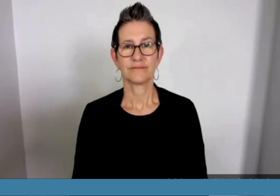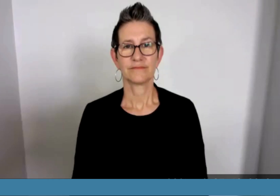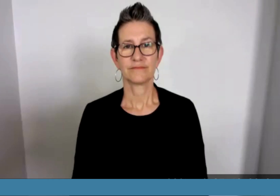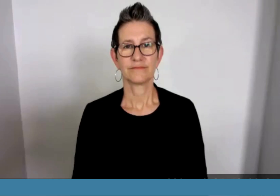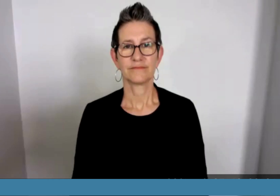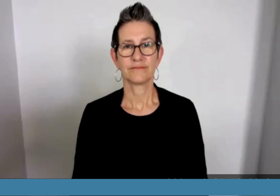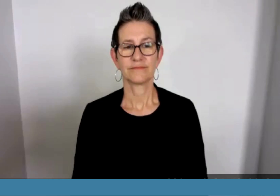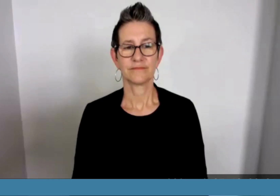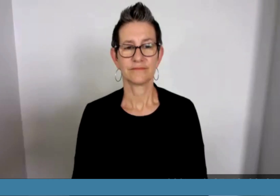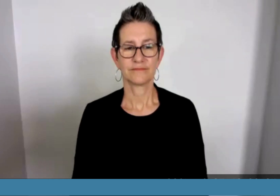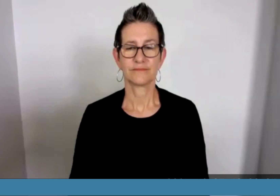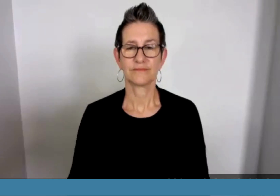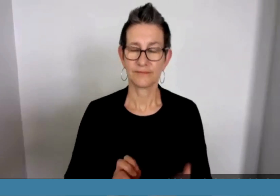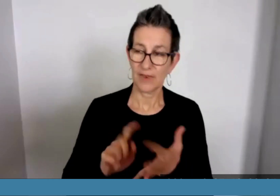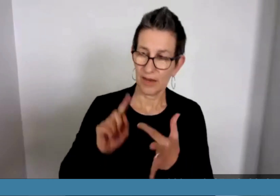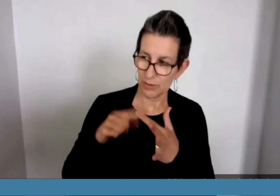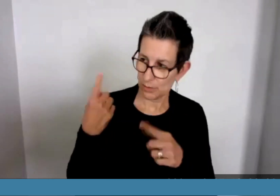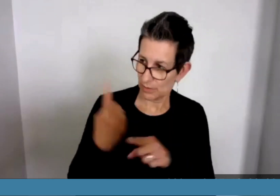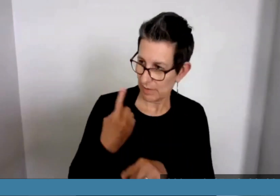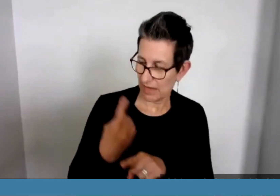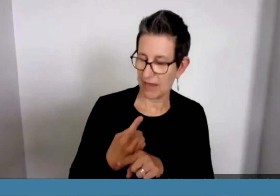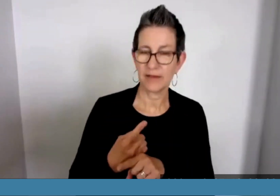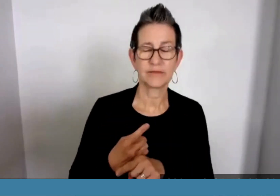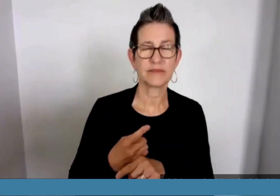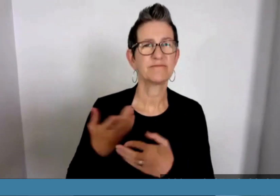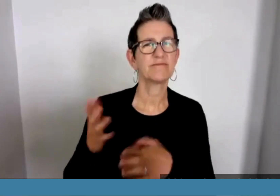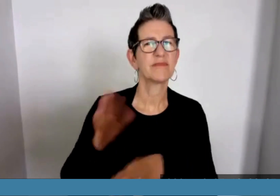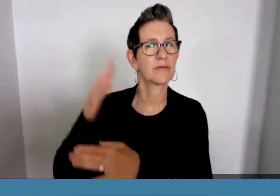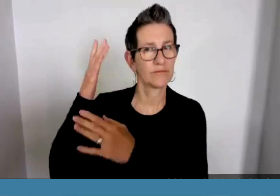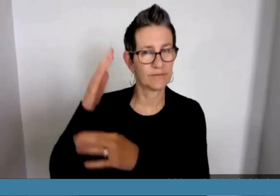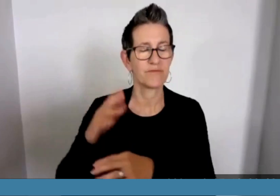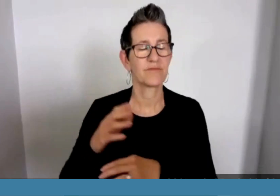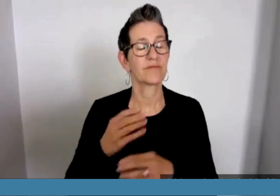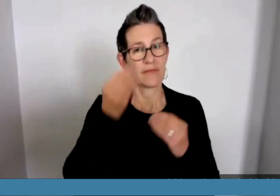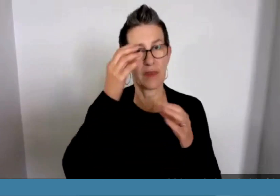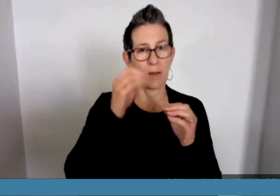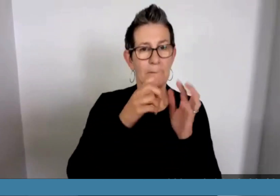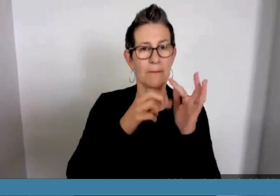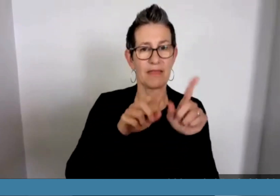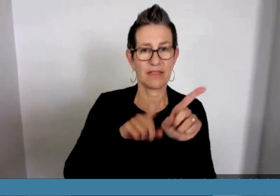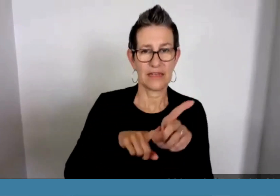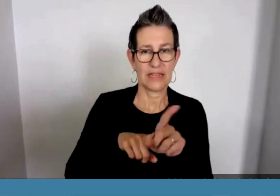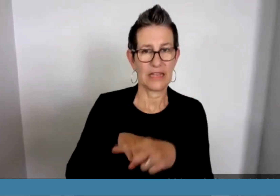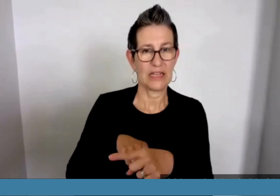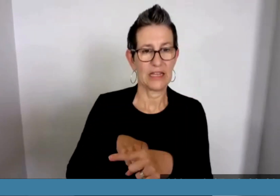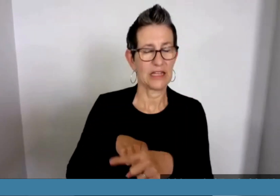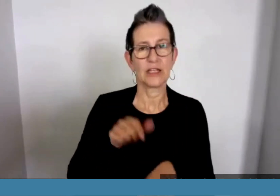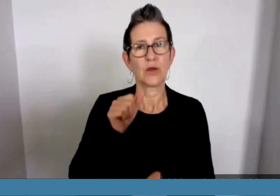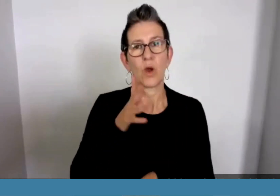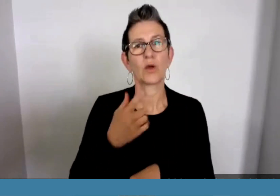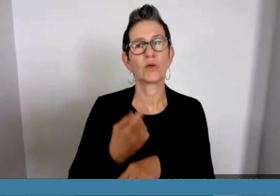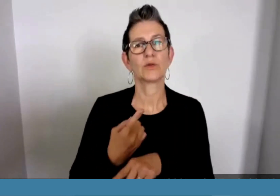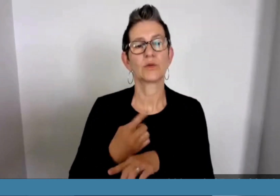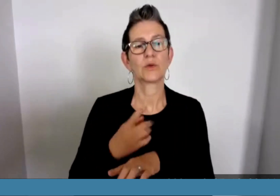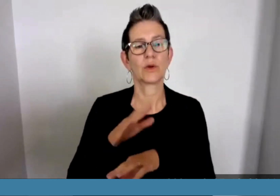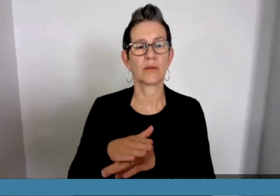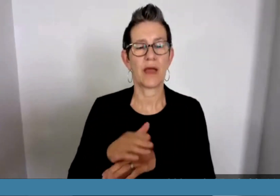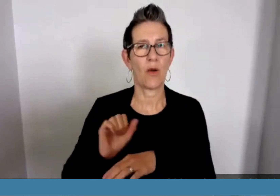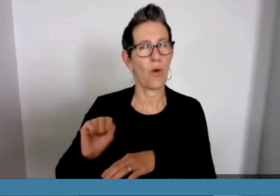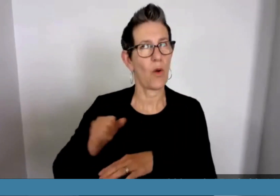Sue speaking, just while people are contemplating, Bethany won't talk about the hard work that she's done, so I'll do it for